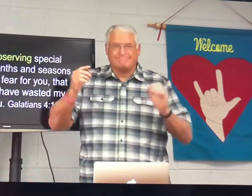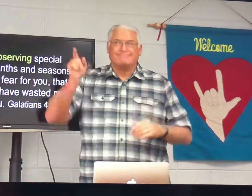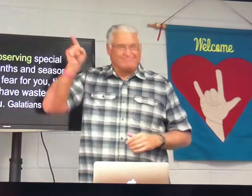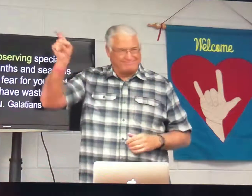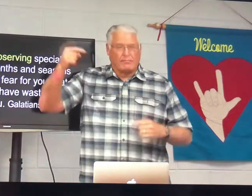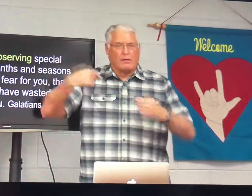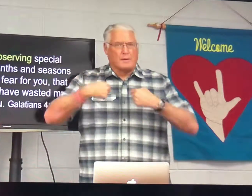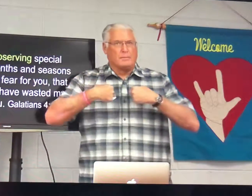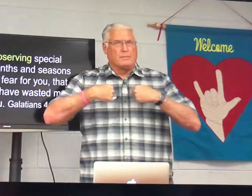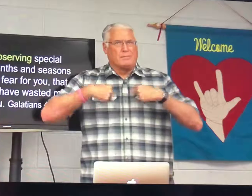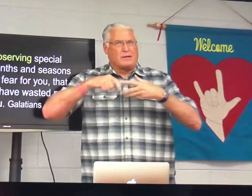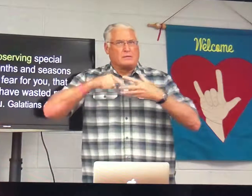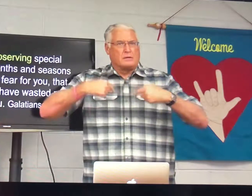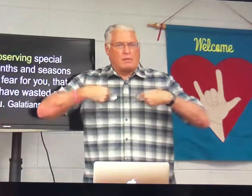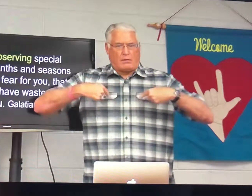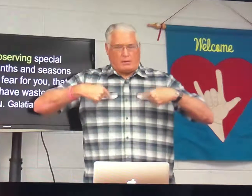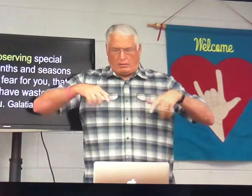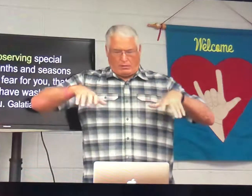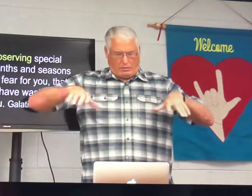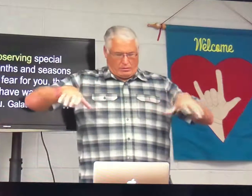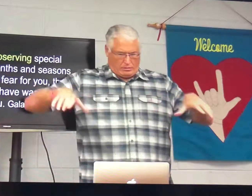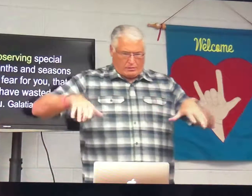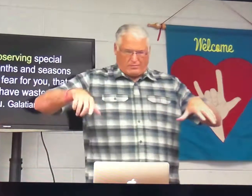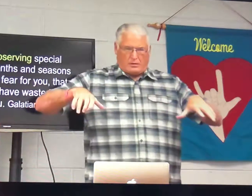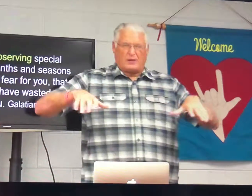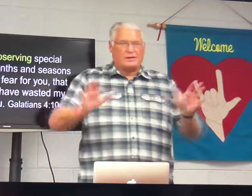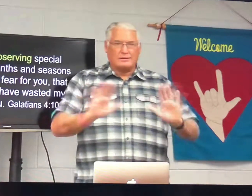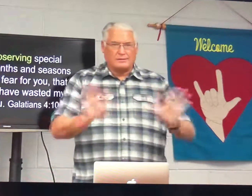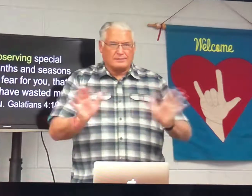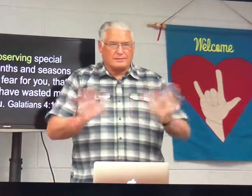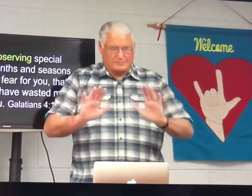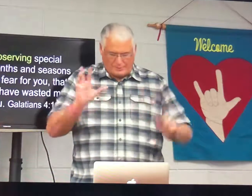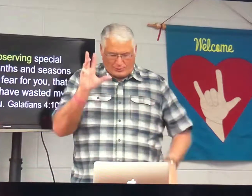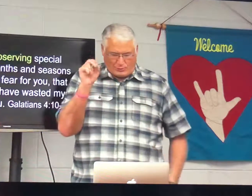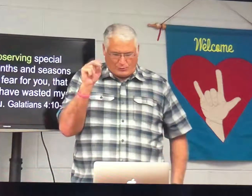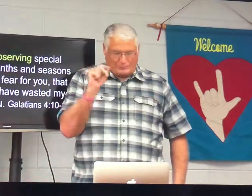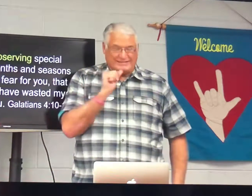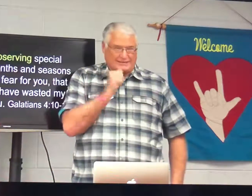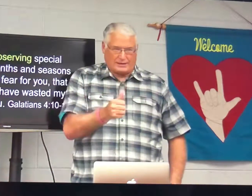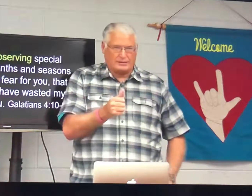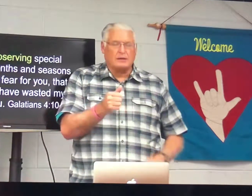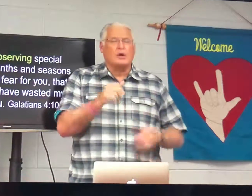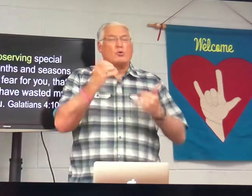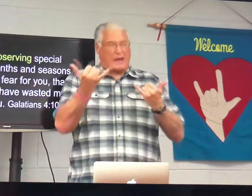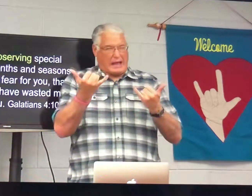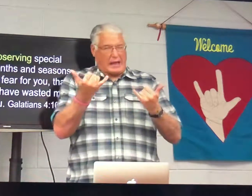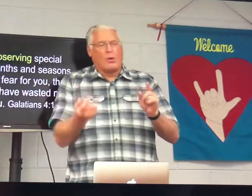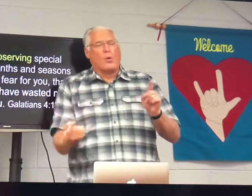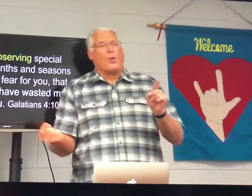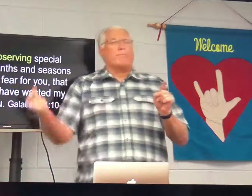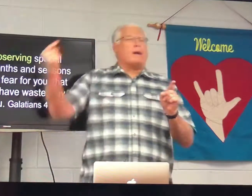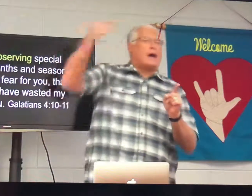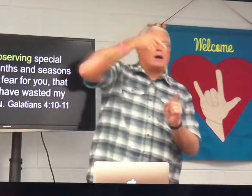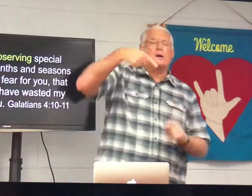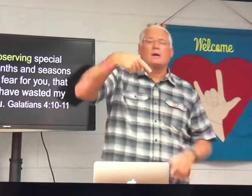There's the breaking ball for strike 1. It was a good one. He threw a very good one to Davidson, and then couldn't get the other one over the plate.